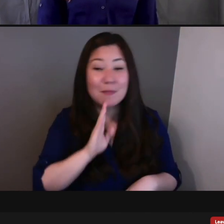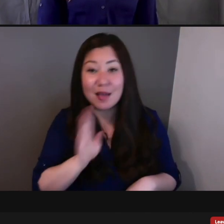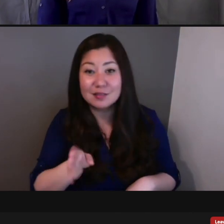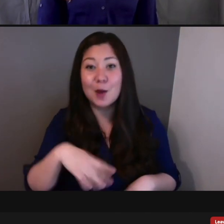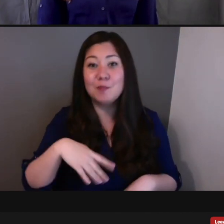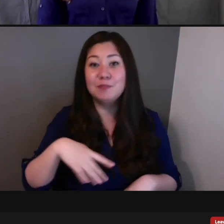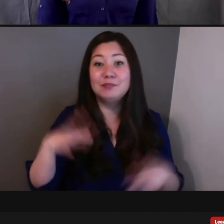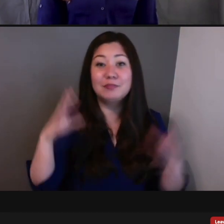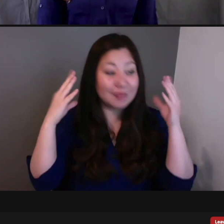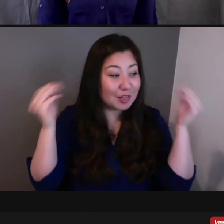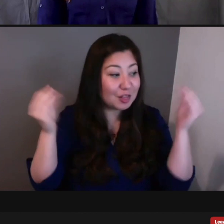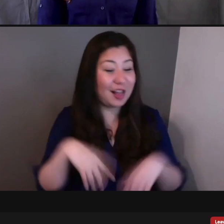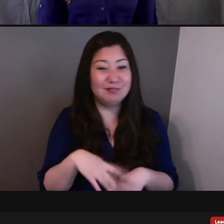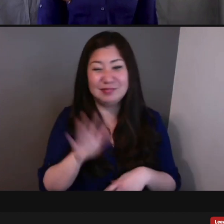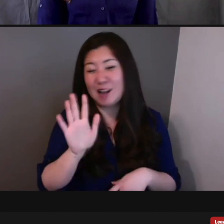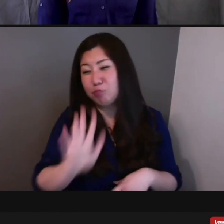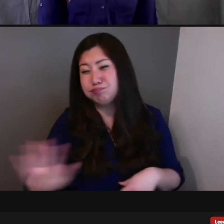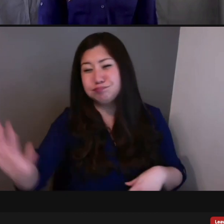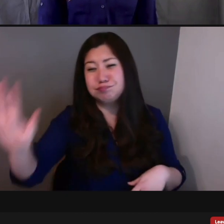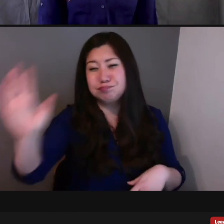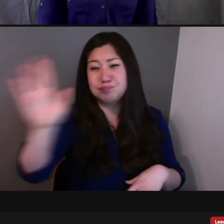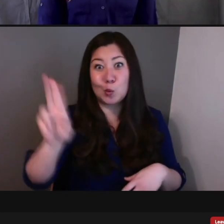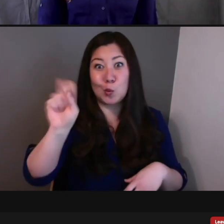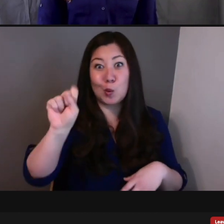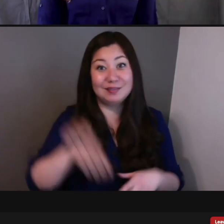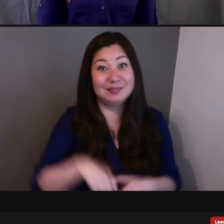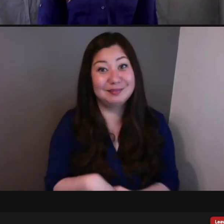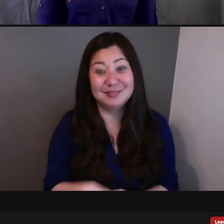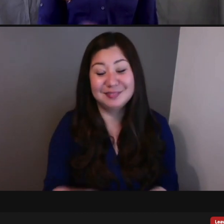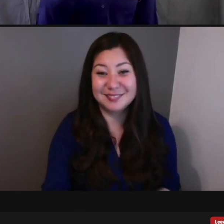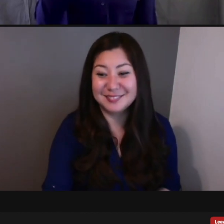close friends. And we were best friends after that experience.